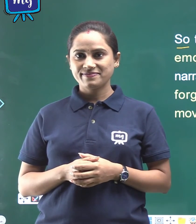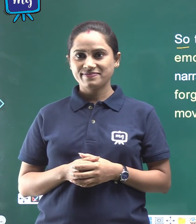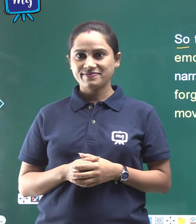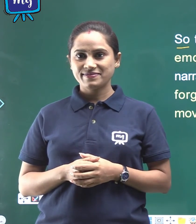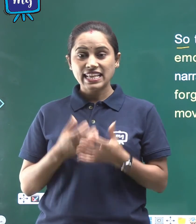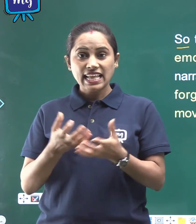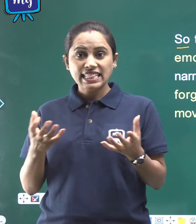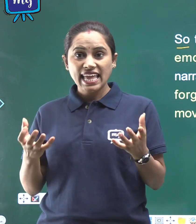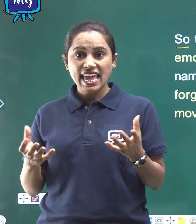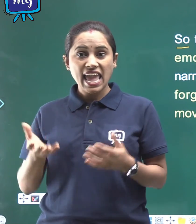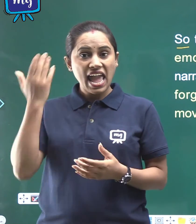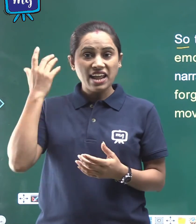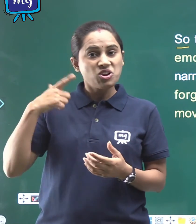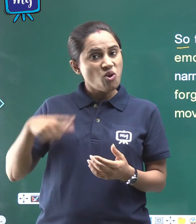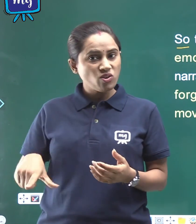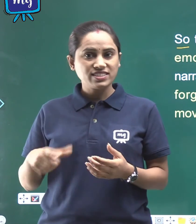they had lost